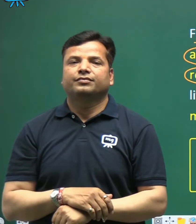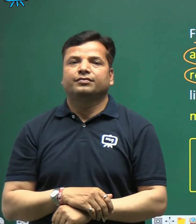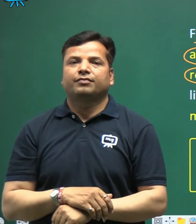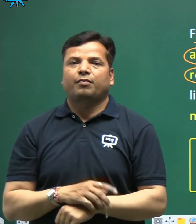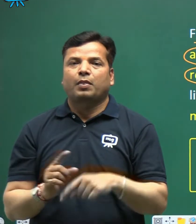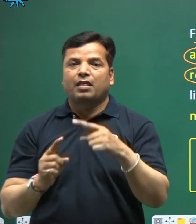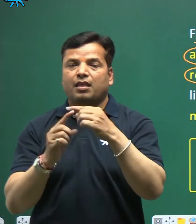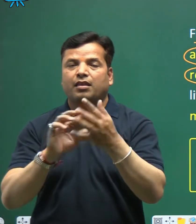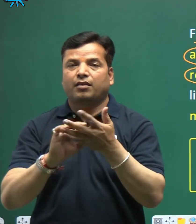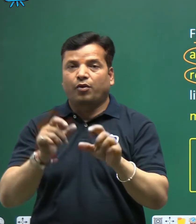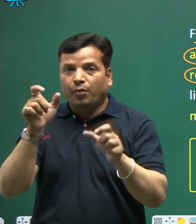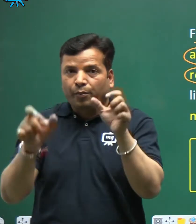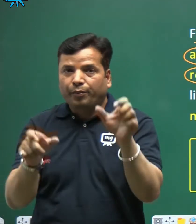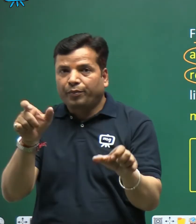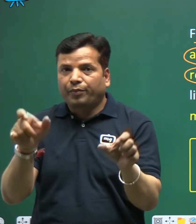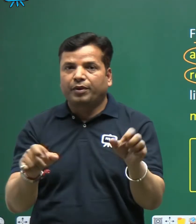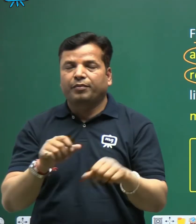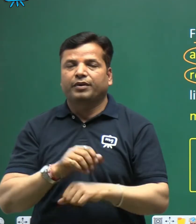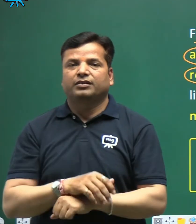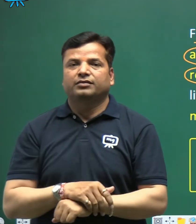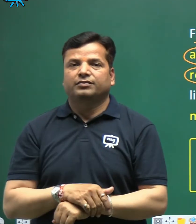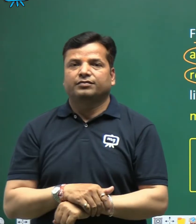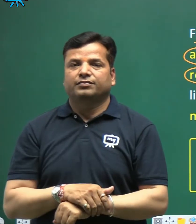that the people